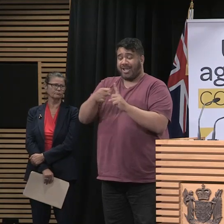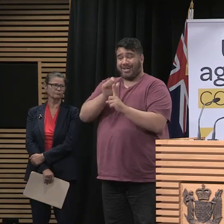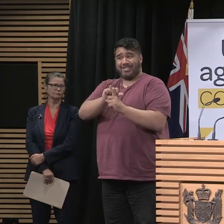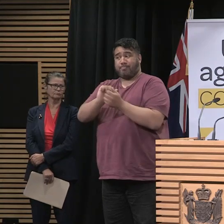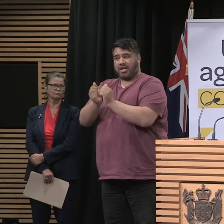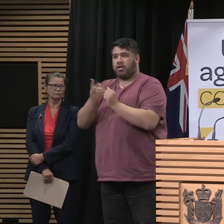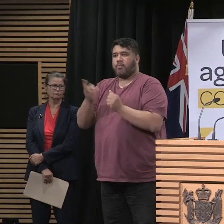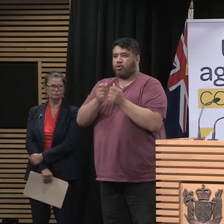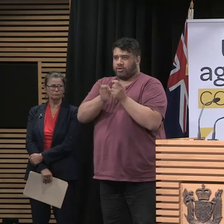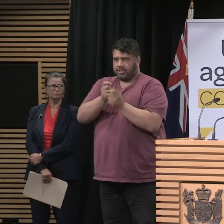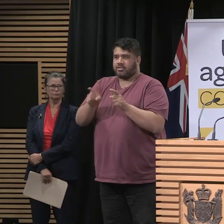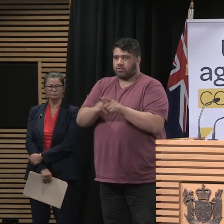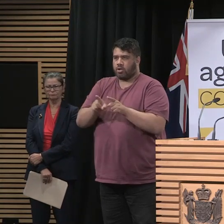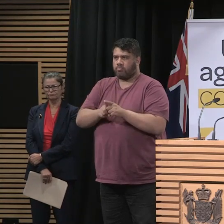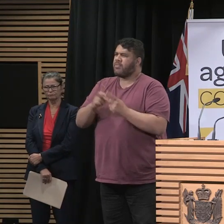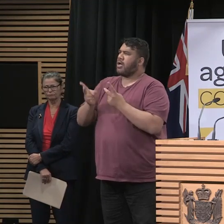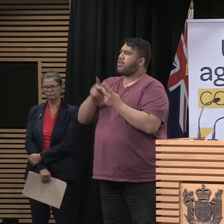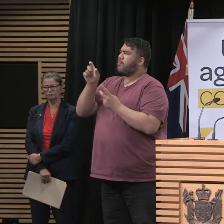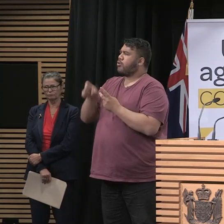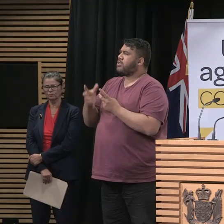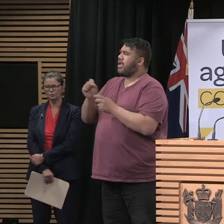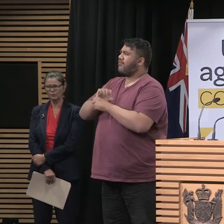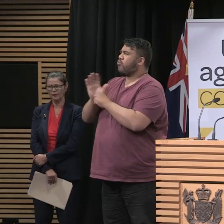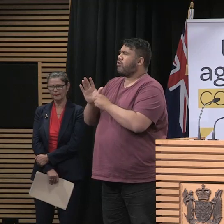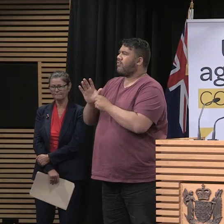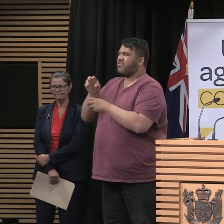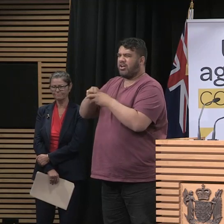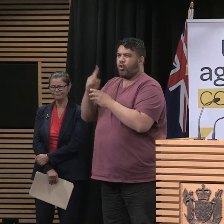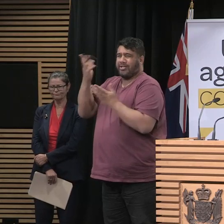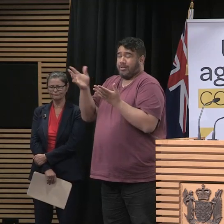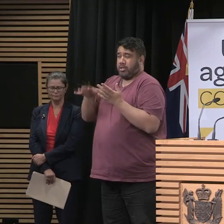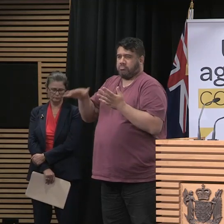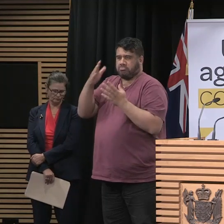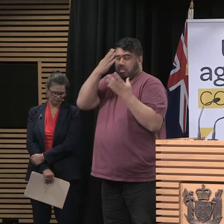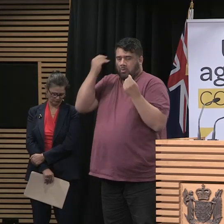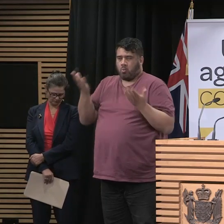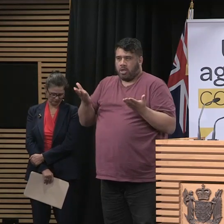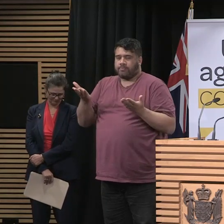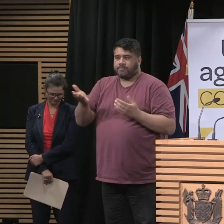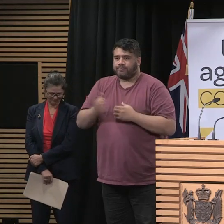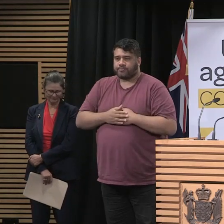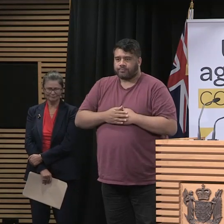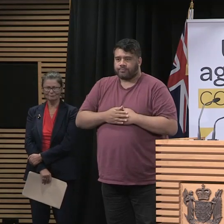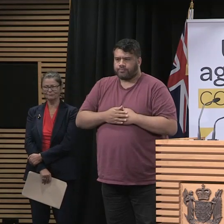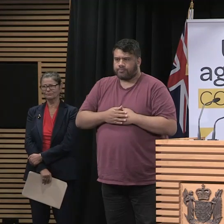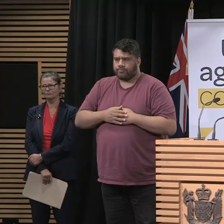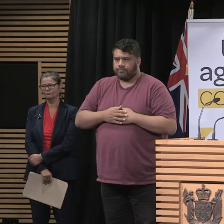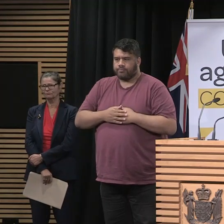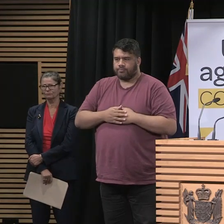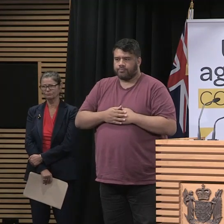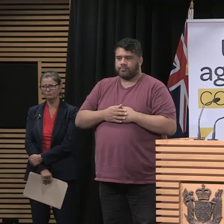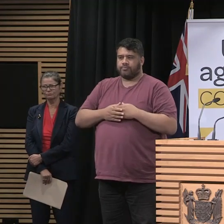another suburb in Auckland. I can't remember. Sorry. Could it be made available or sent out so that something today? We can have a look at doing that, yes. Thank